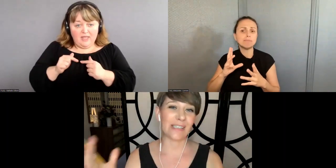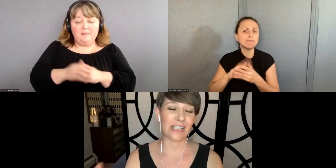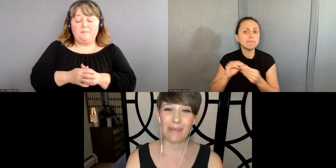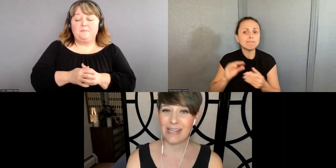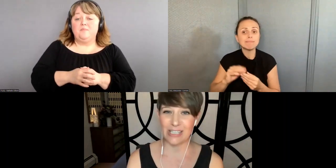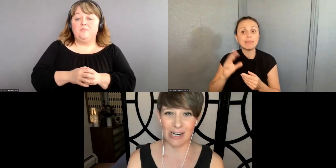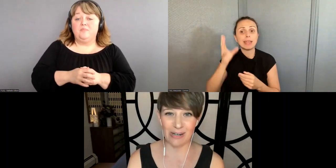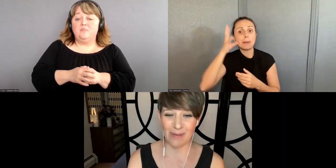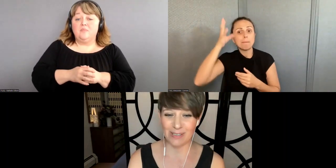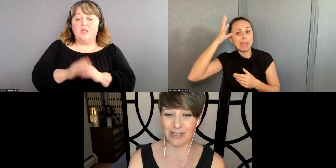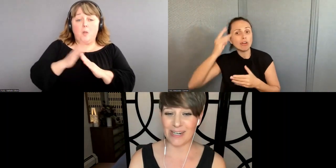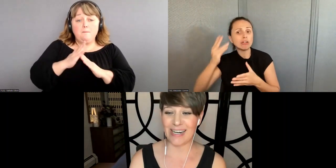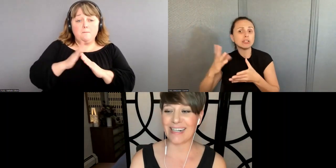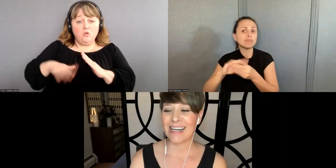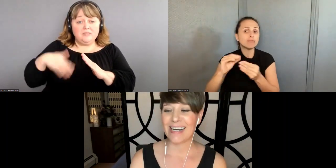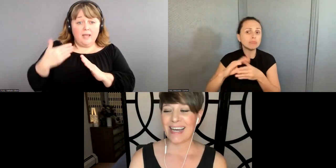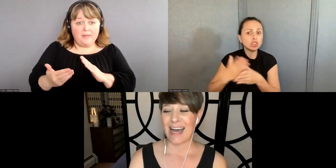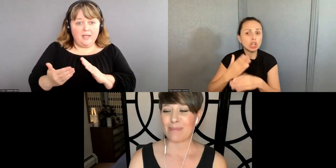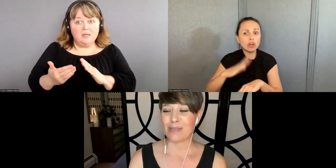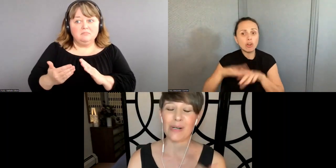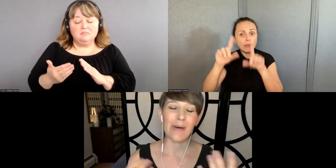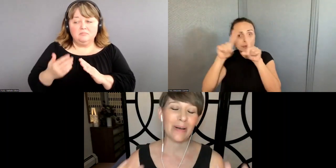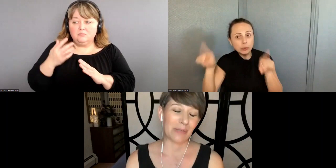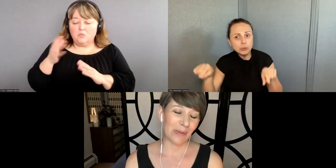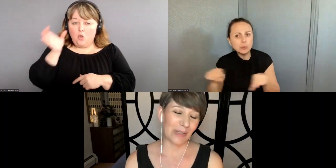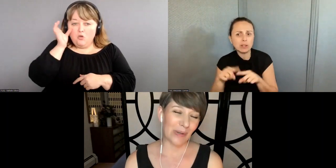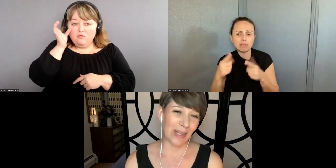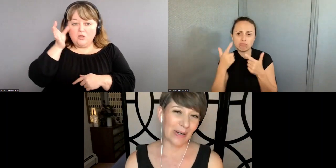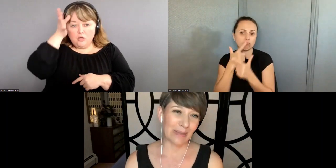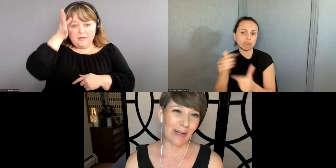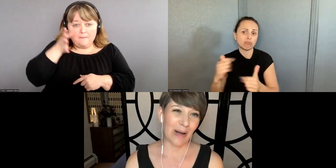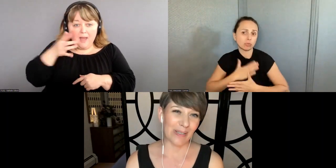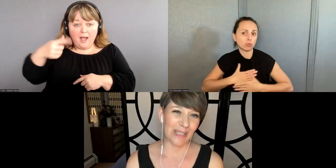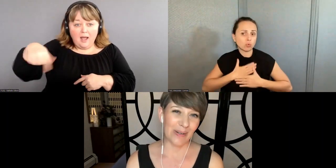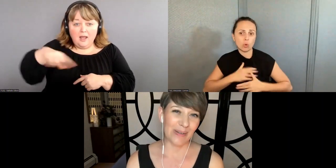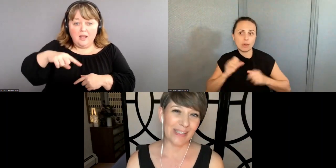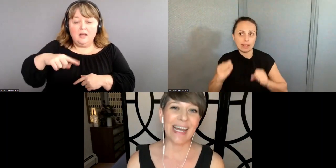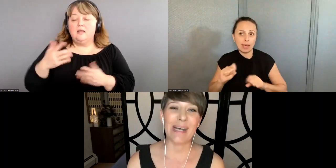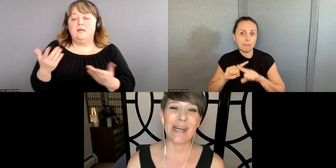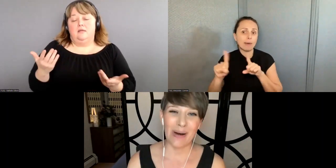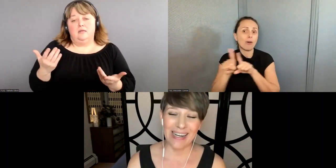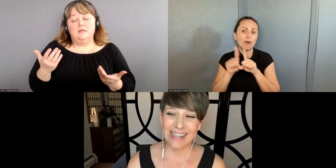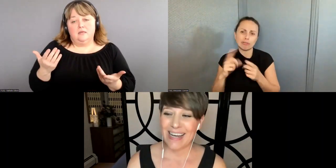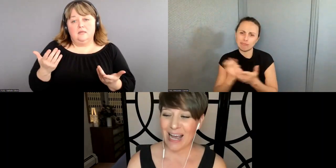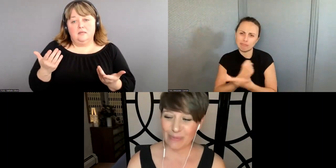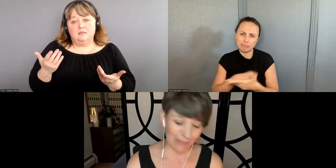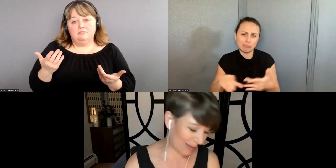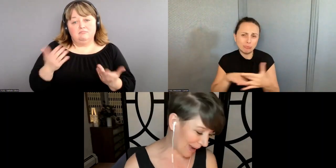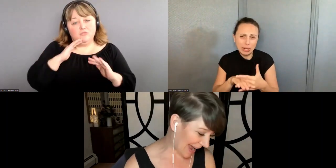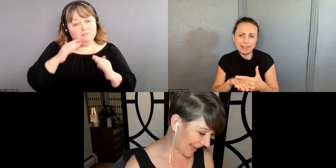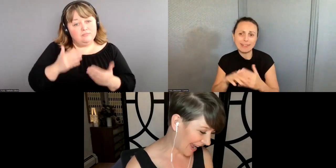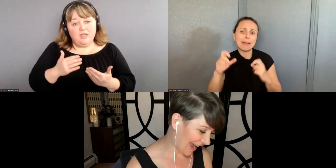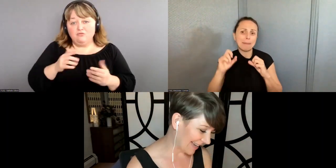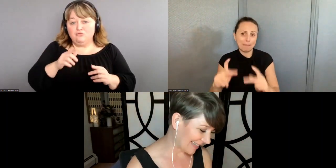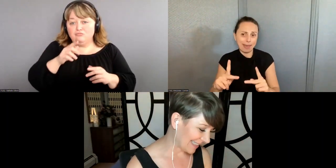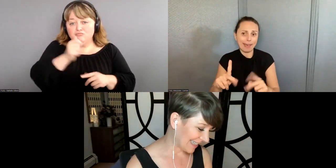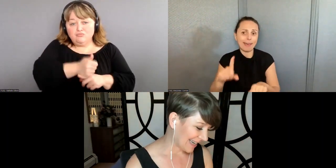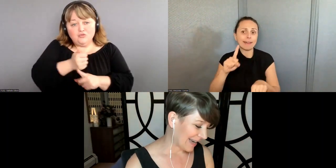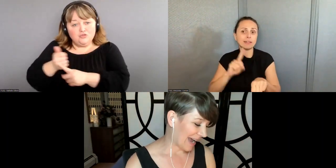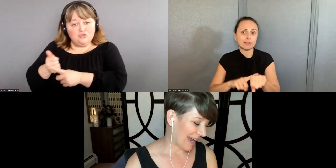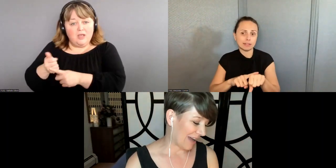are being shared on the screen. So you're welcome to enjoy those, but also take a break. And we'll be back